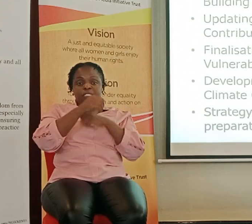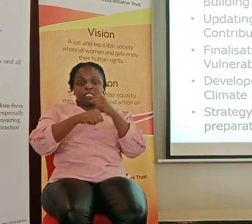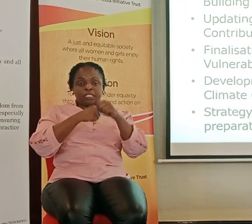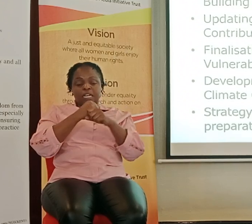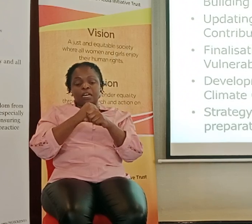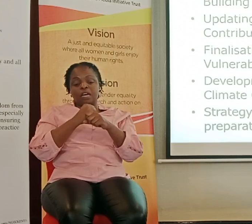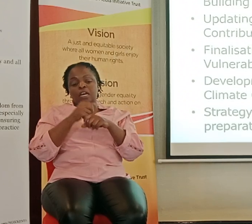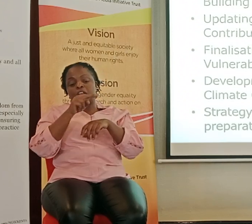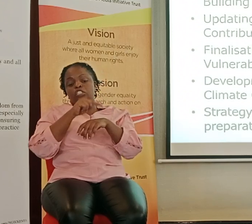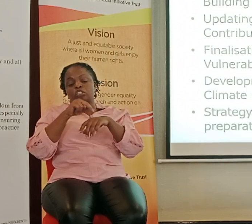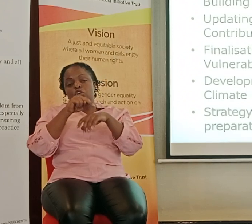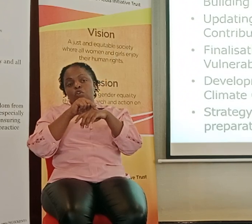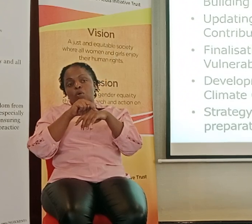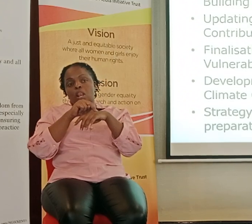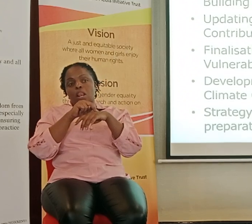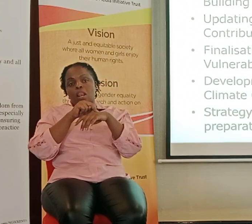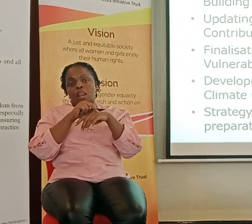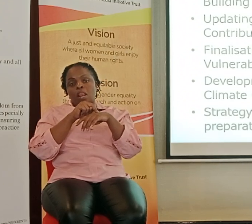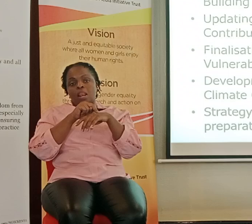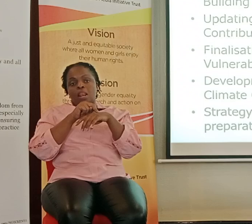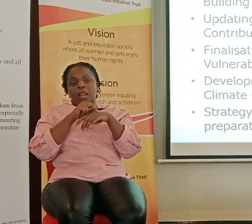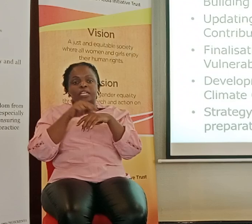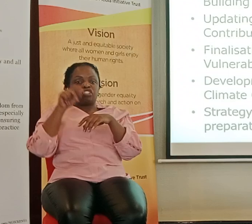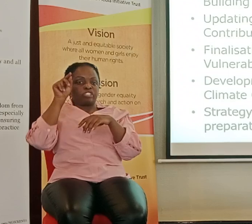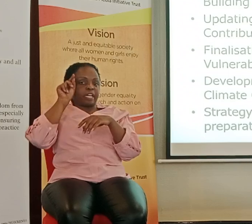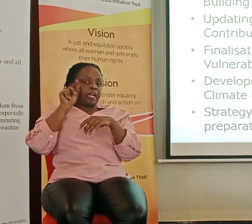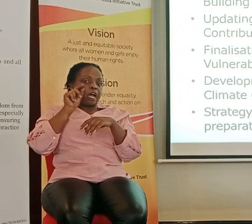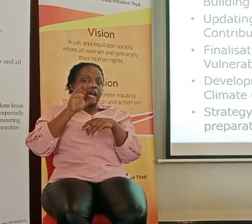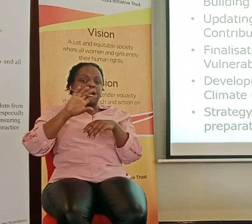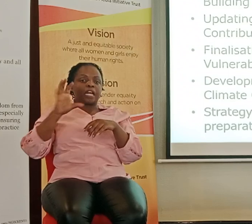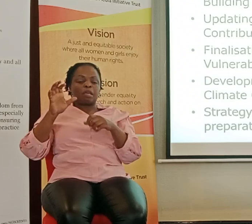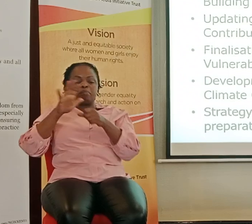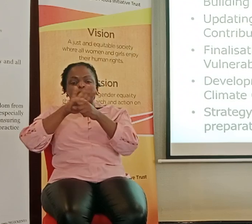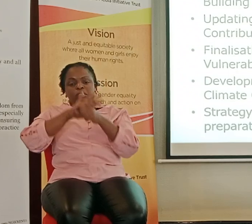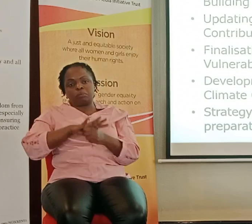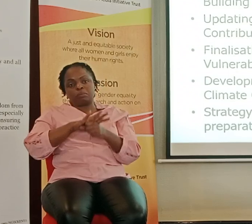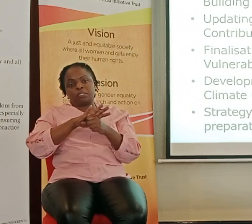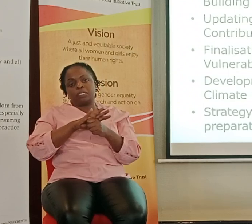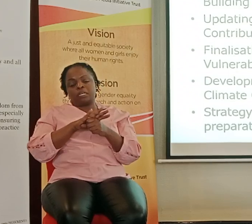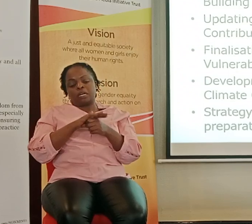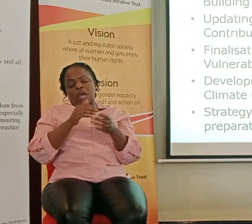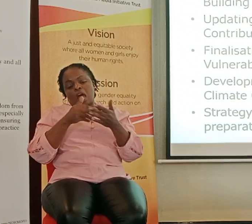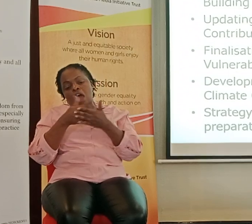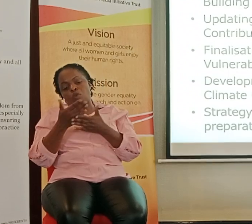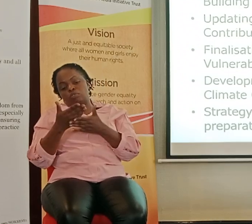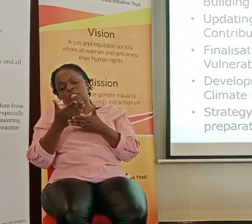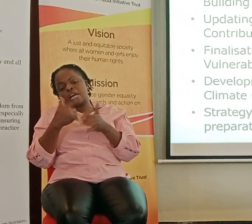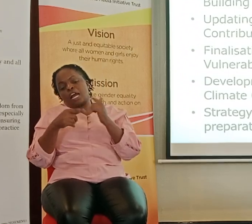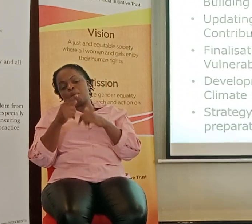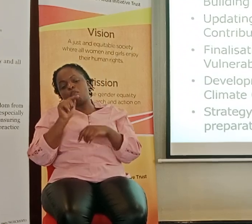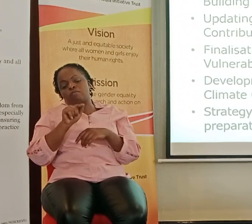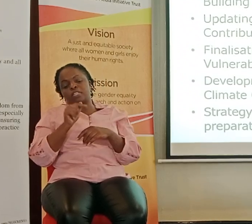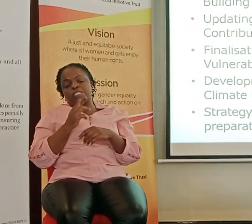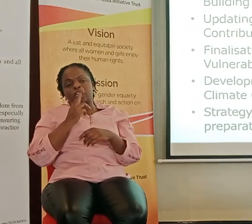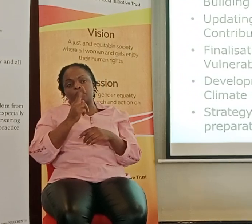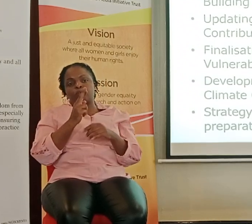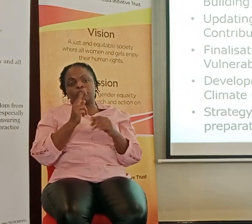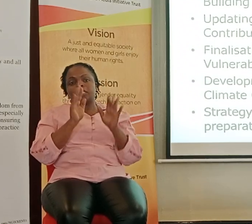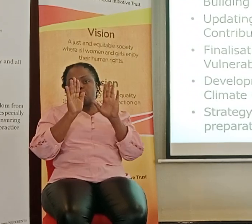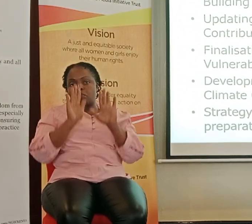and Climate Vulnerabilities Hotspot Mapping. The outcomes of this report will be very critical as even we